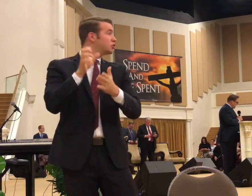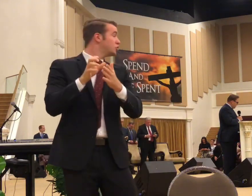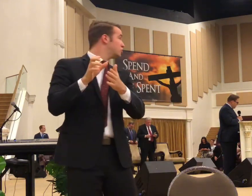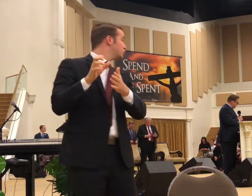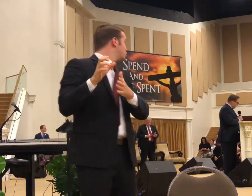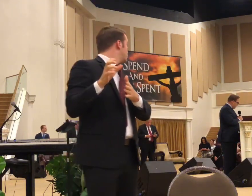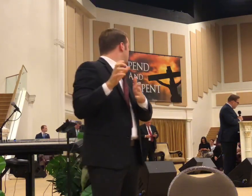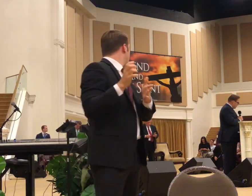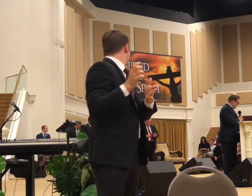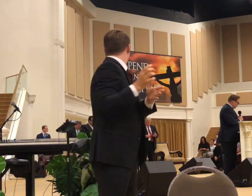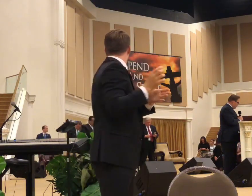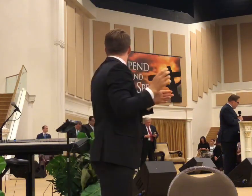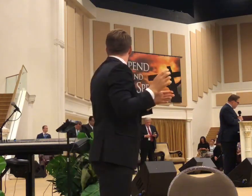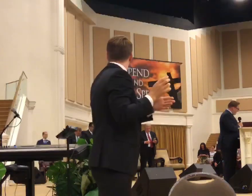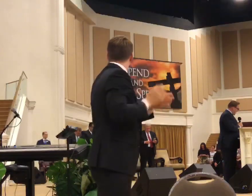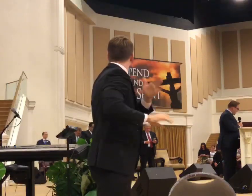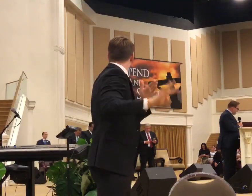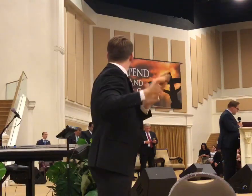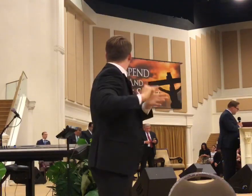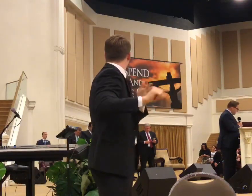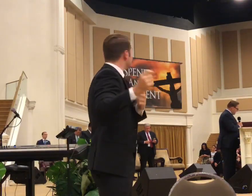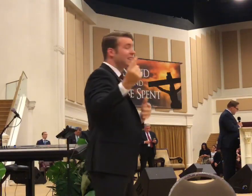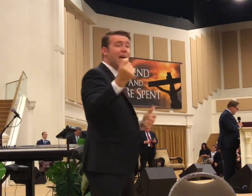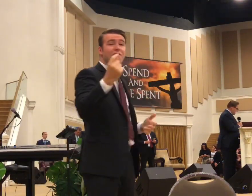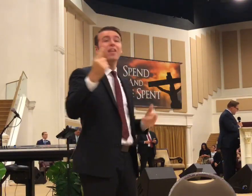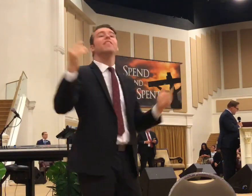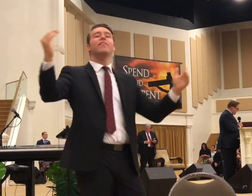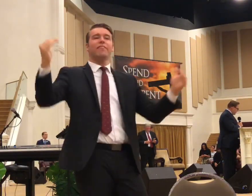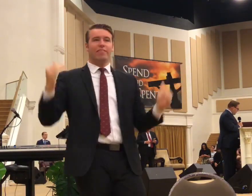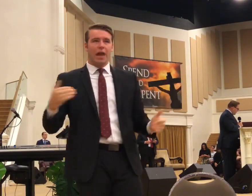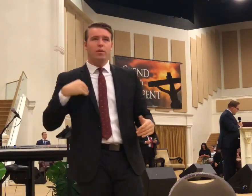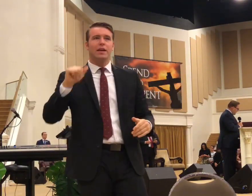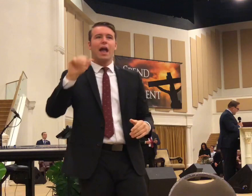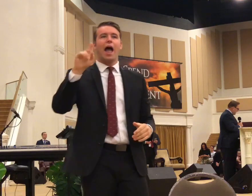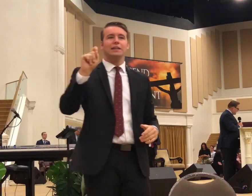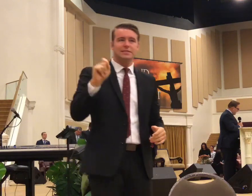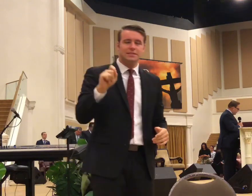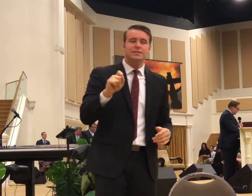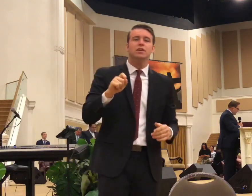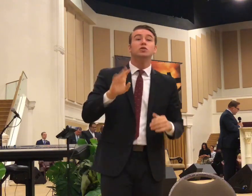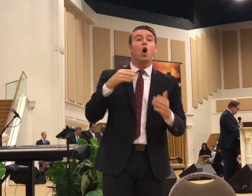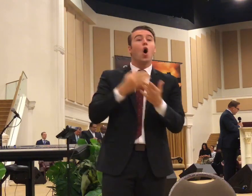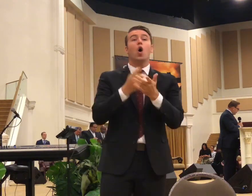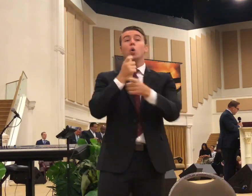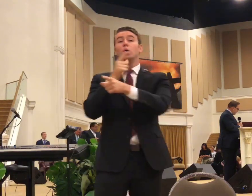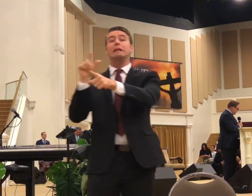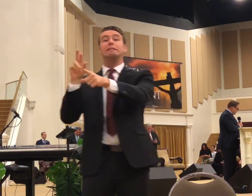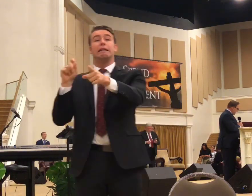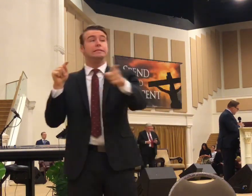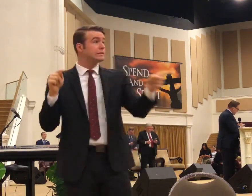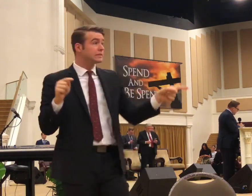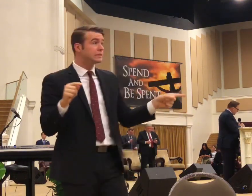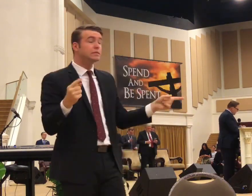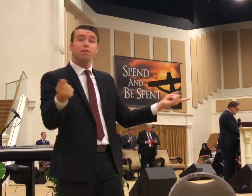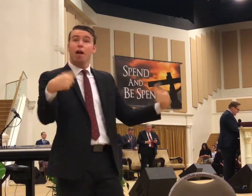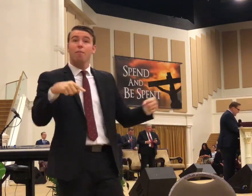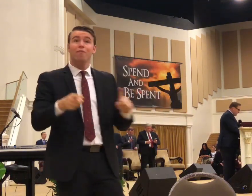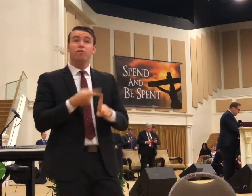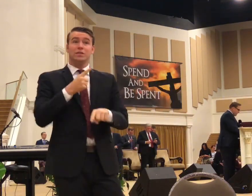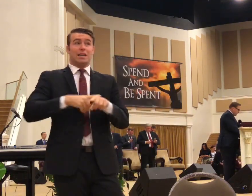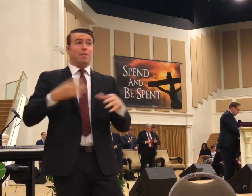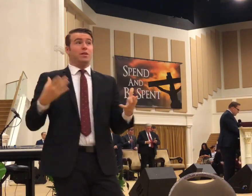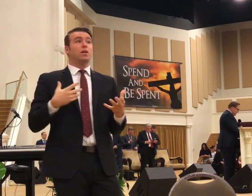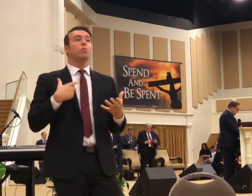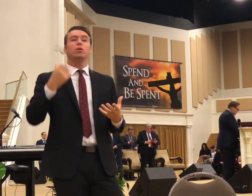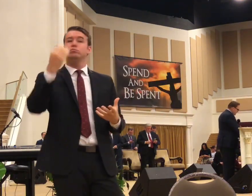number 11. And then we'll go to the book of Acts. And to all of our guests, I want to join with the